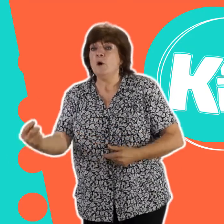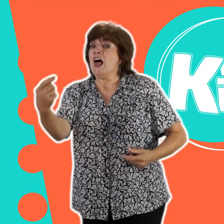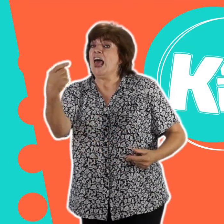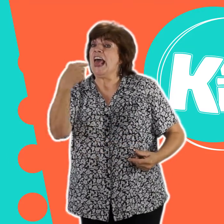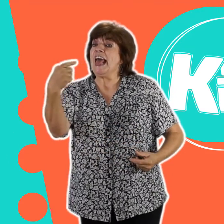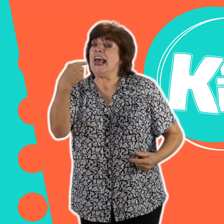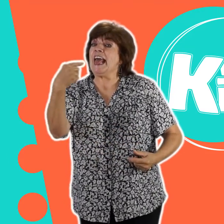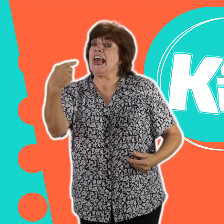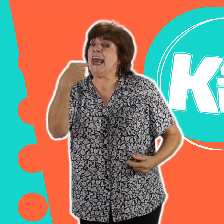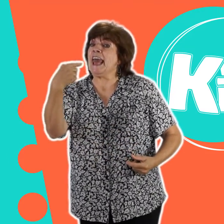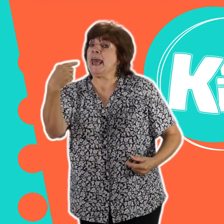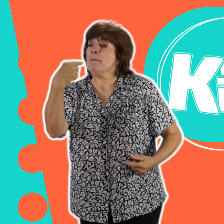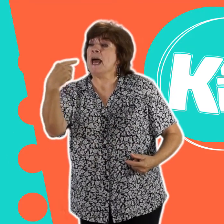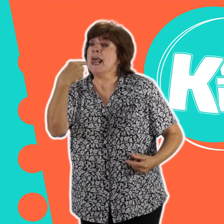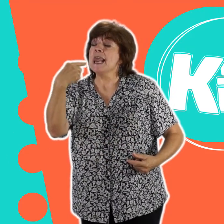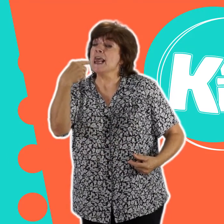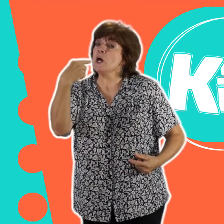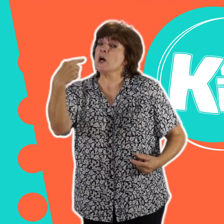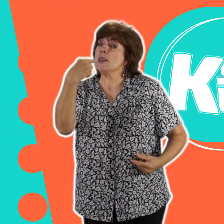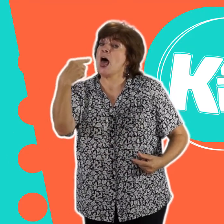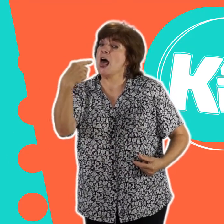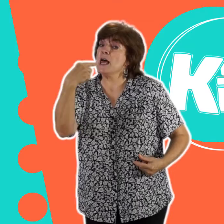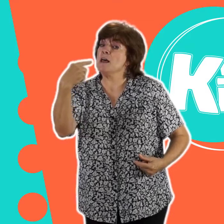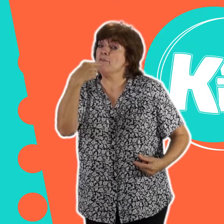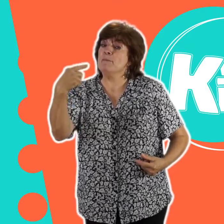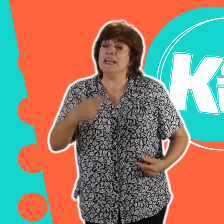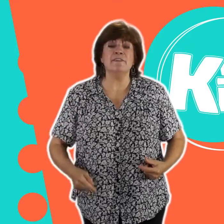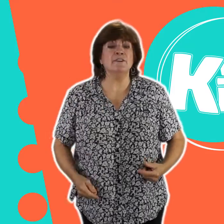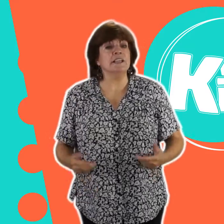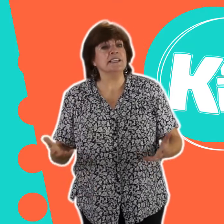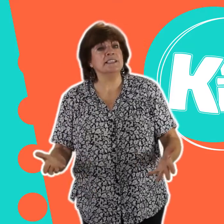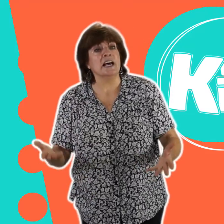Well, keep your tongue from evil is Psalm